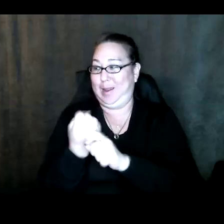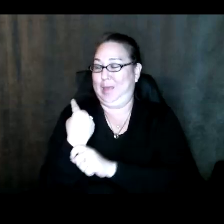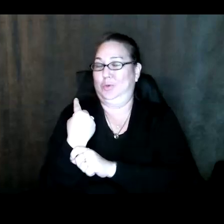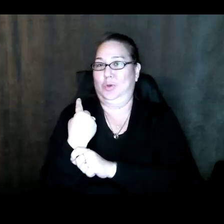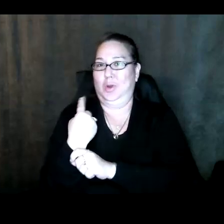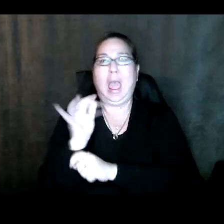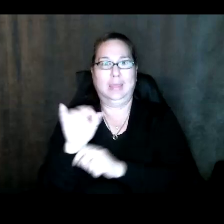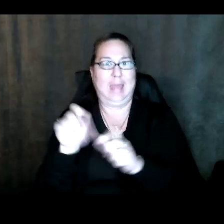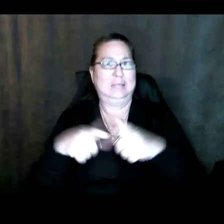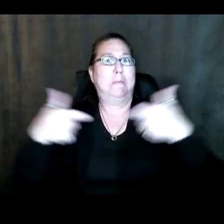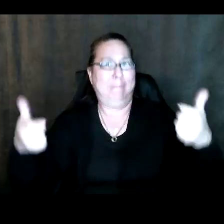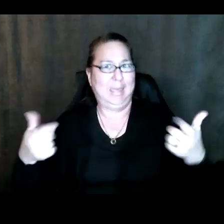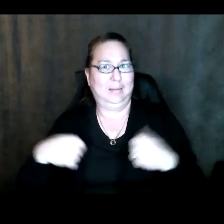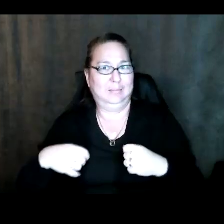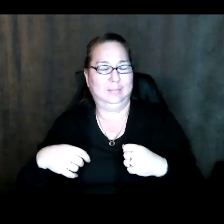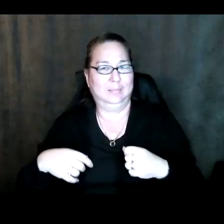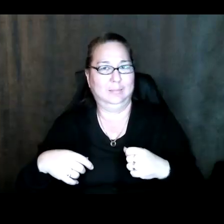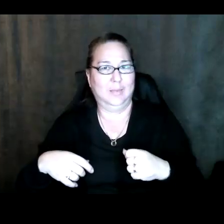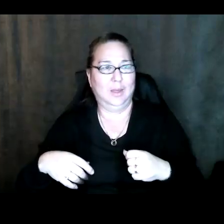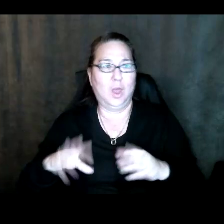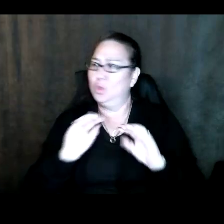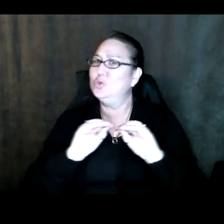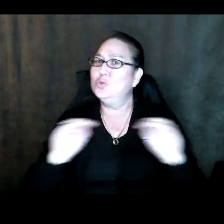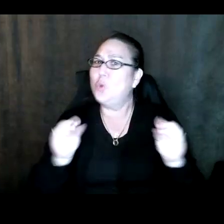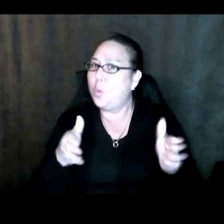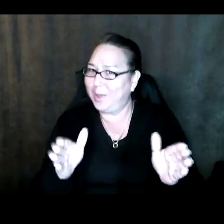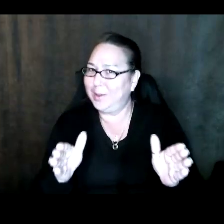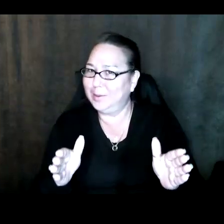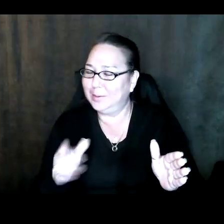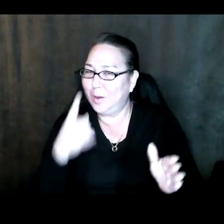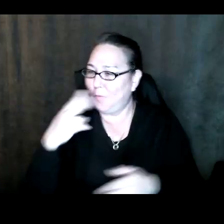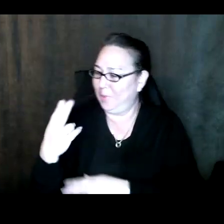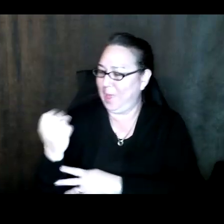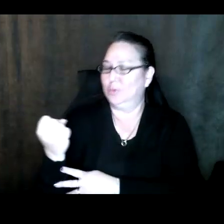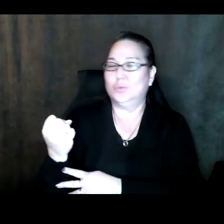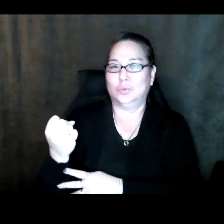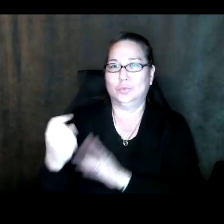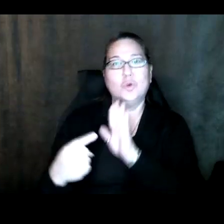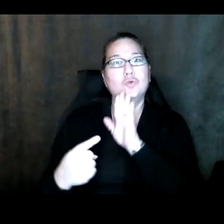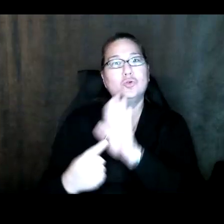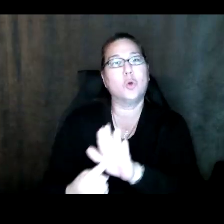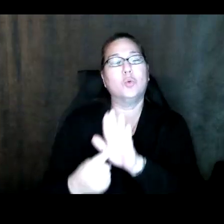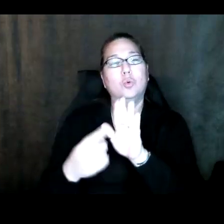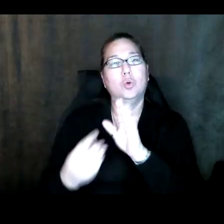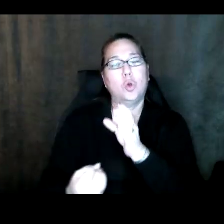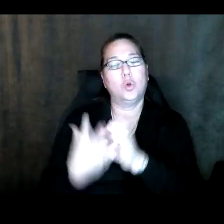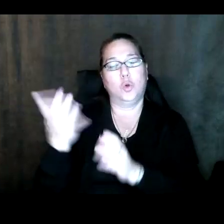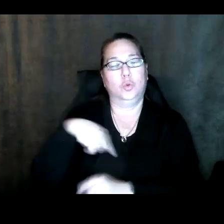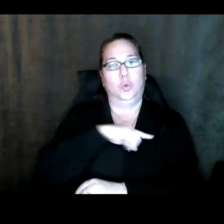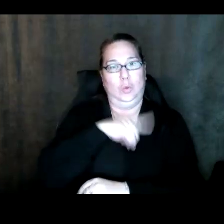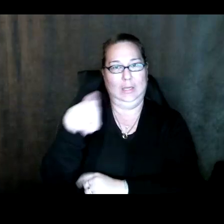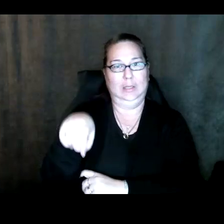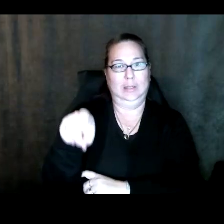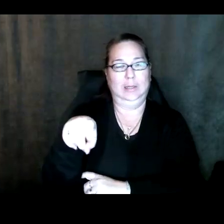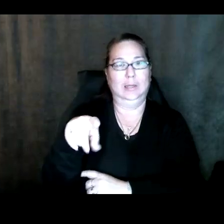these numbers. There frankly is no way for the high schools to show the growth we need, the transformation